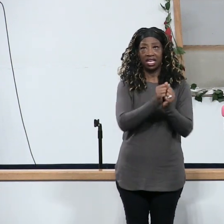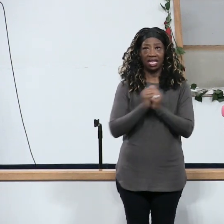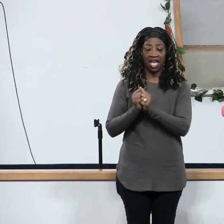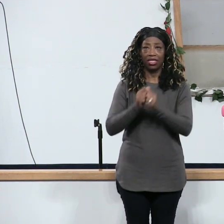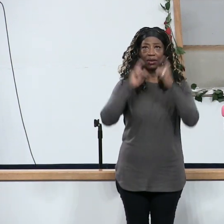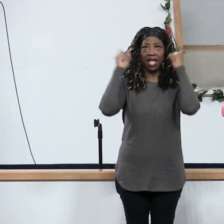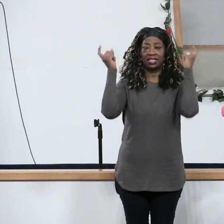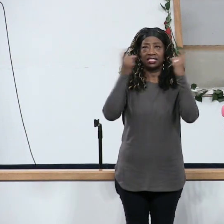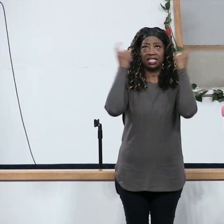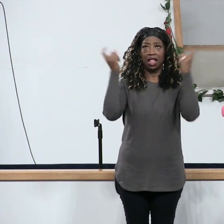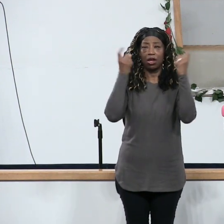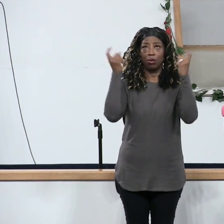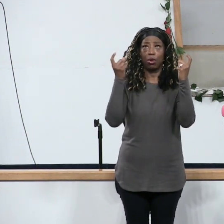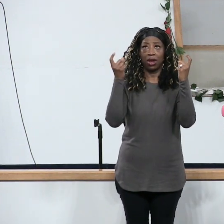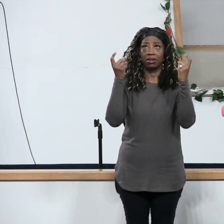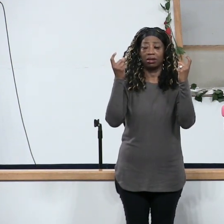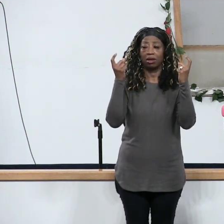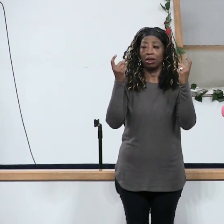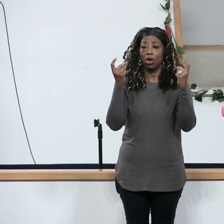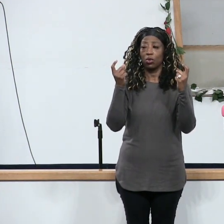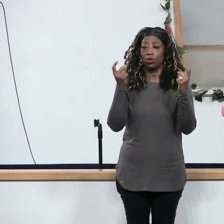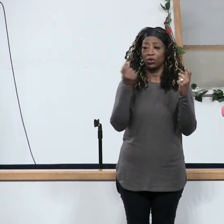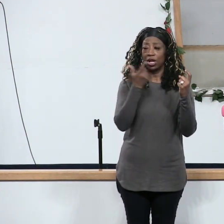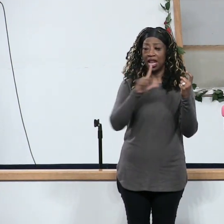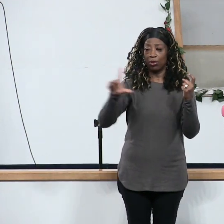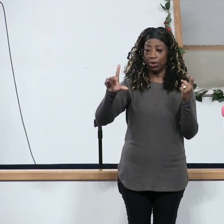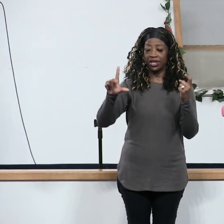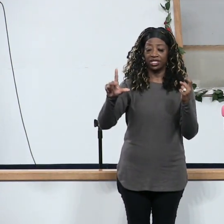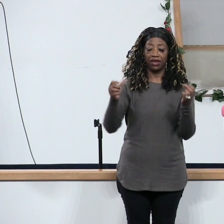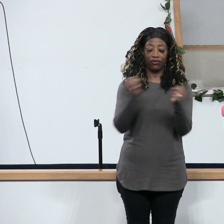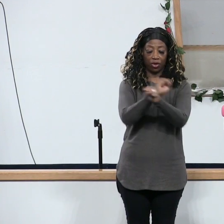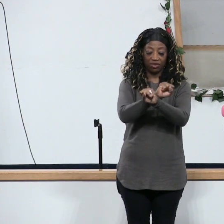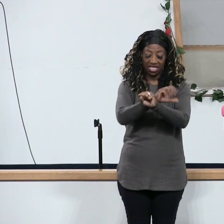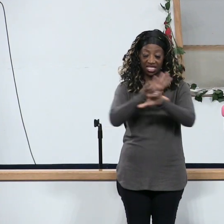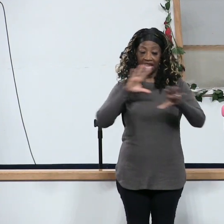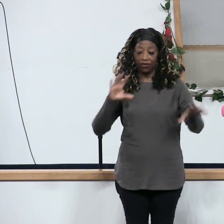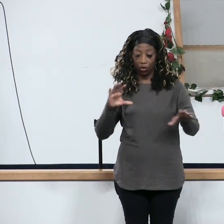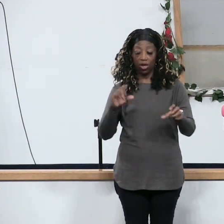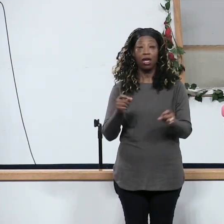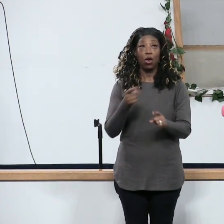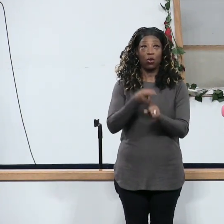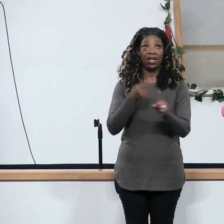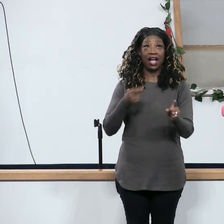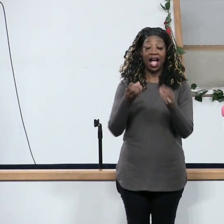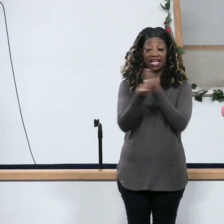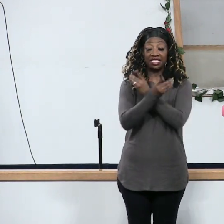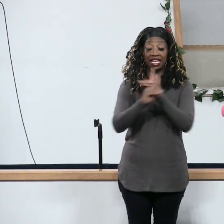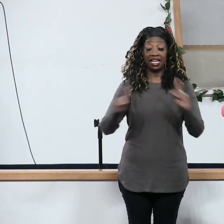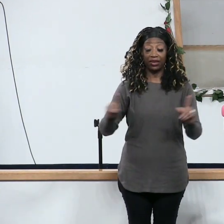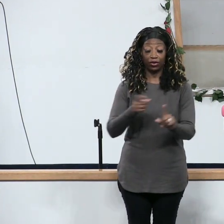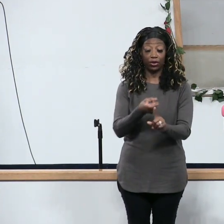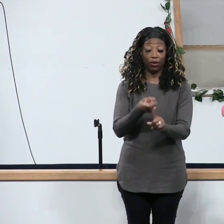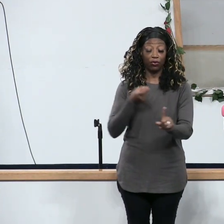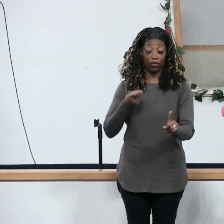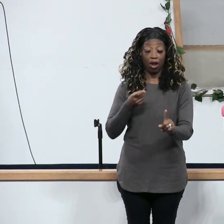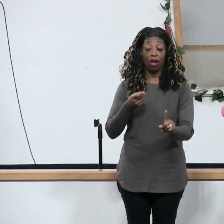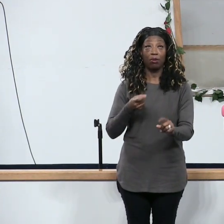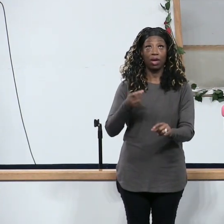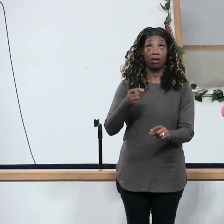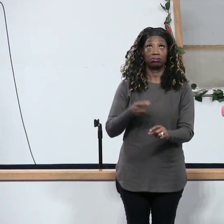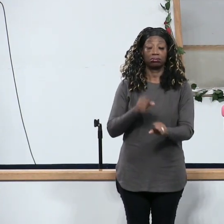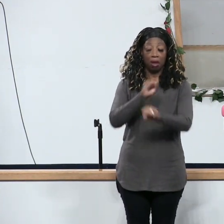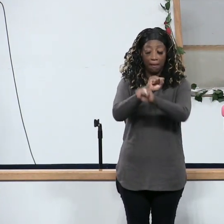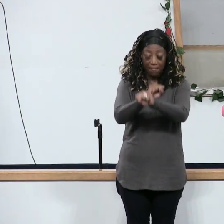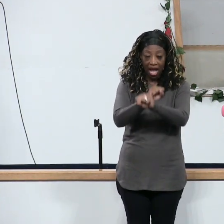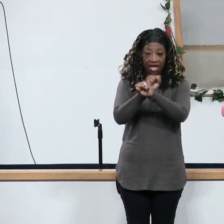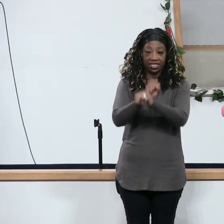from slavery. It's when God delivered them out of bondage in Egypt and gave them and instituted them